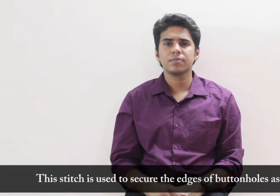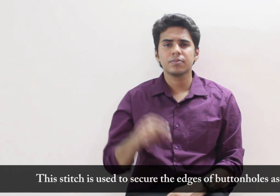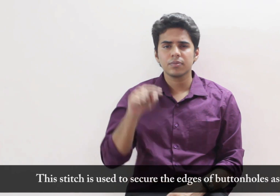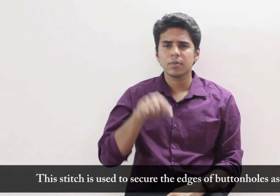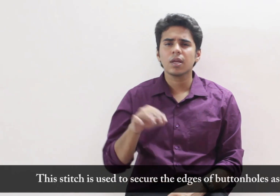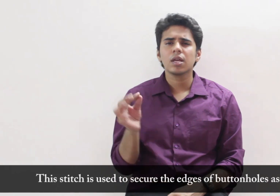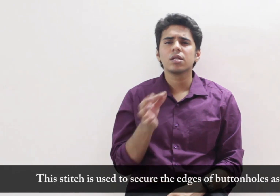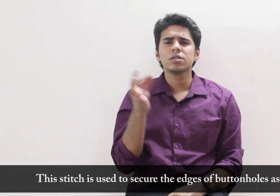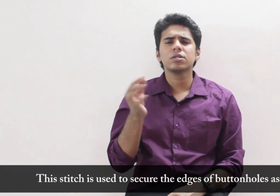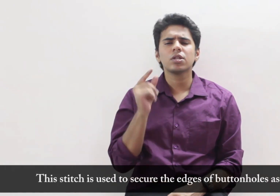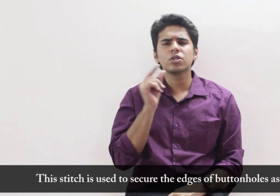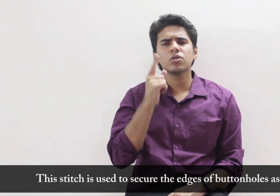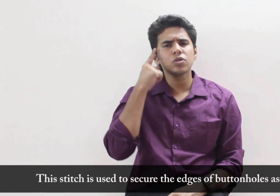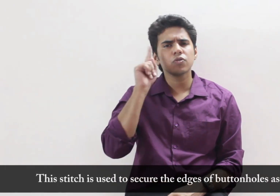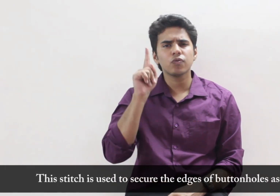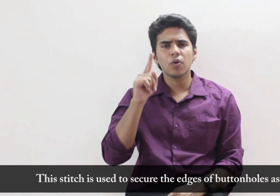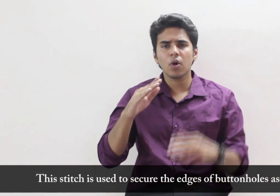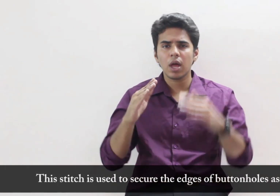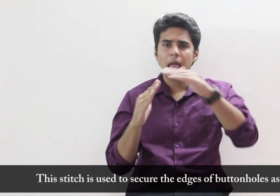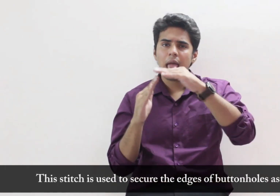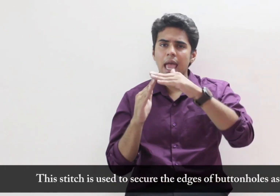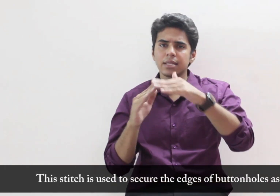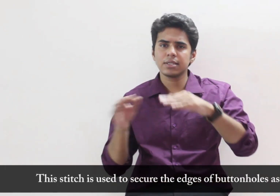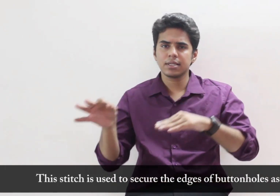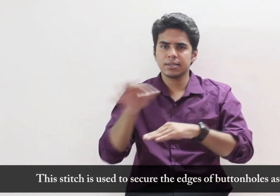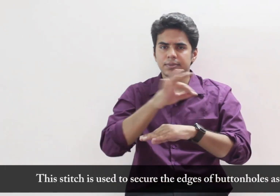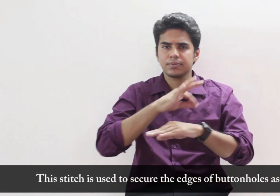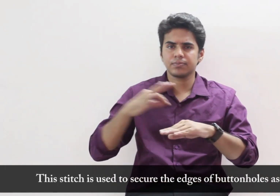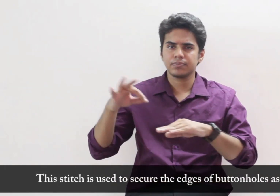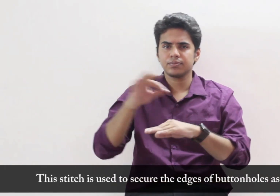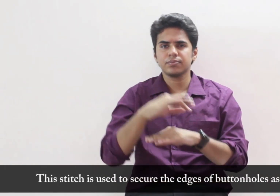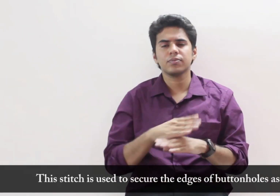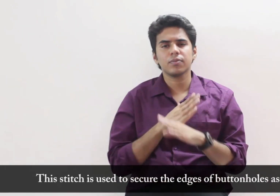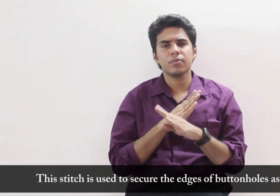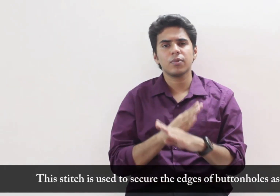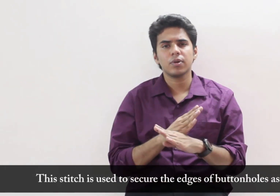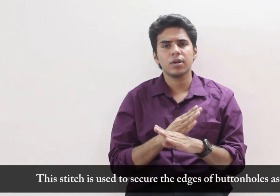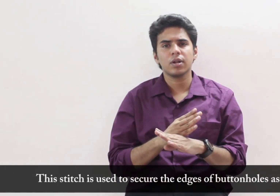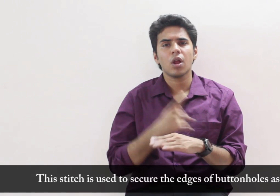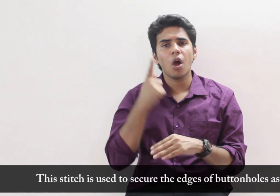This stitch is used to secure the edges of buttonholes as it gives